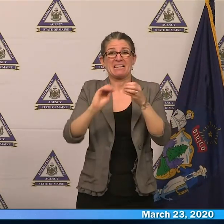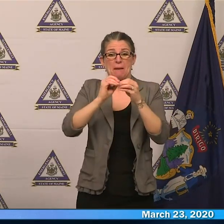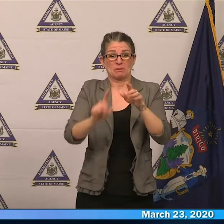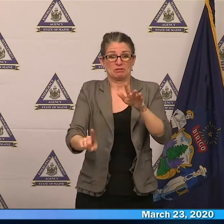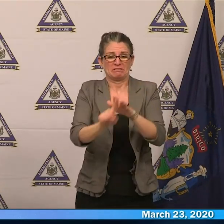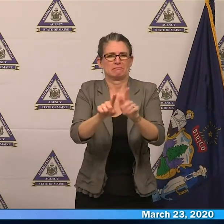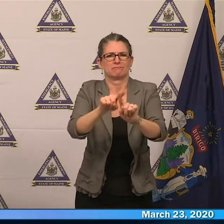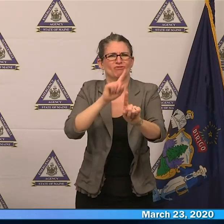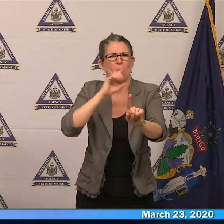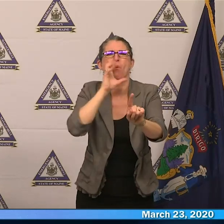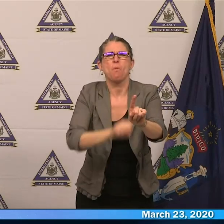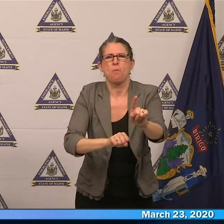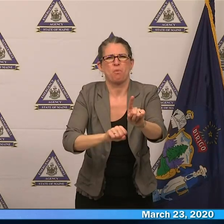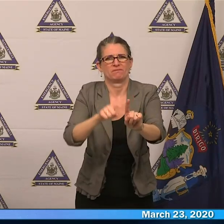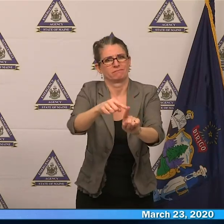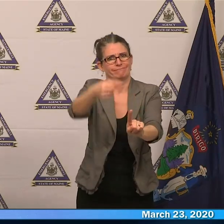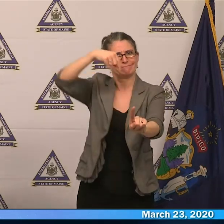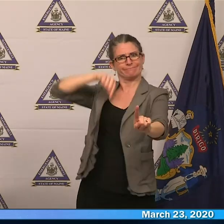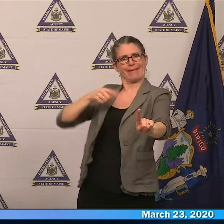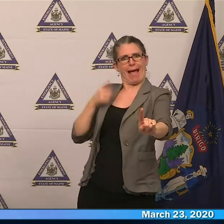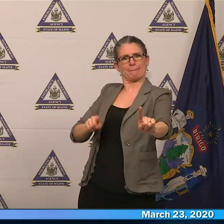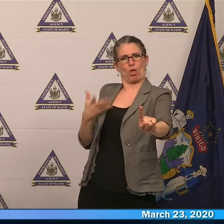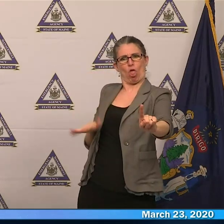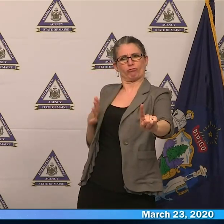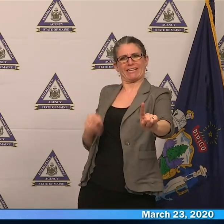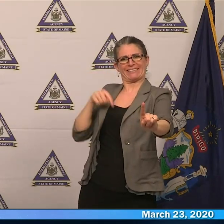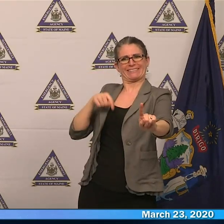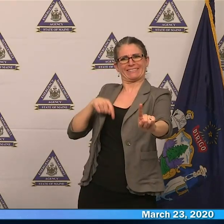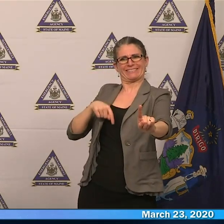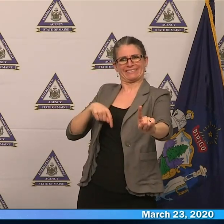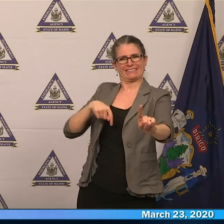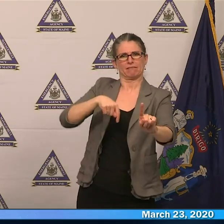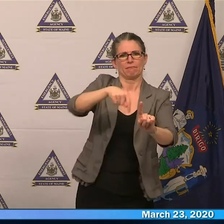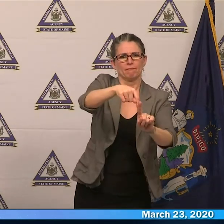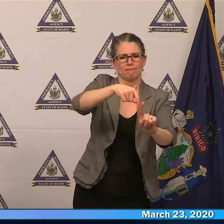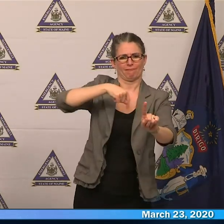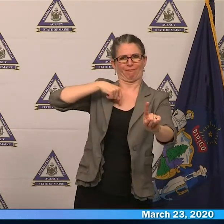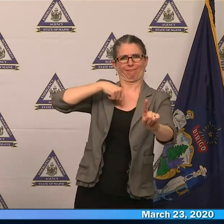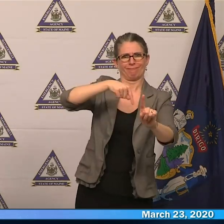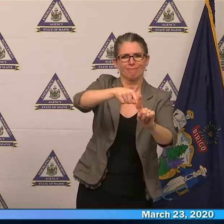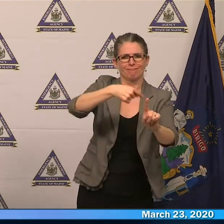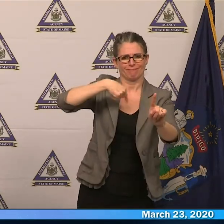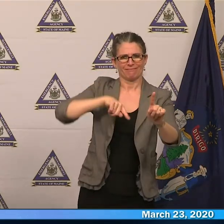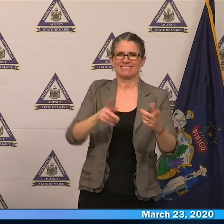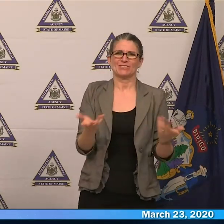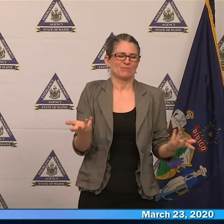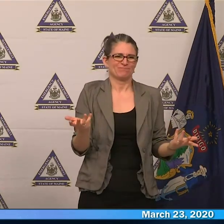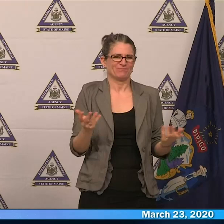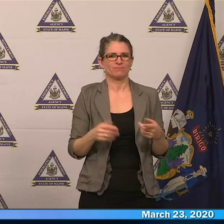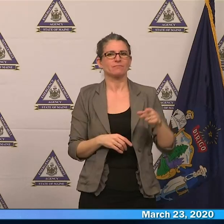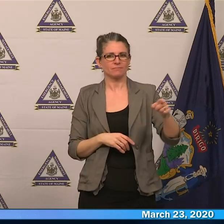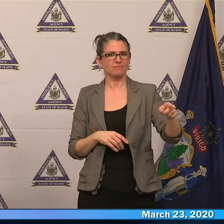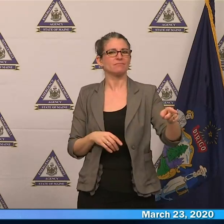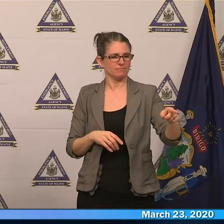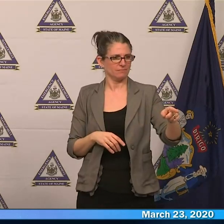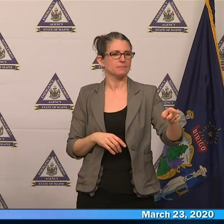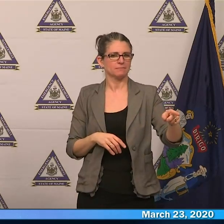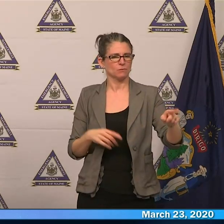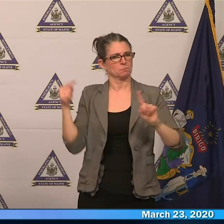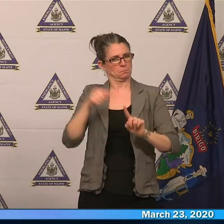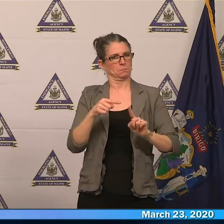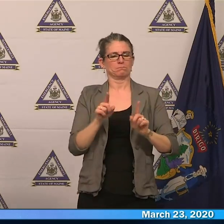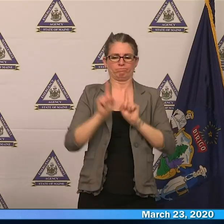very strong basis on which to believe that this is supported by the best available public health. Thank you. Steve. It came to me. Great.